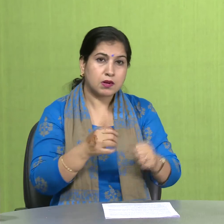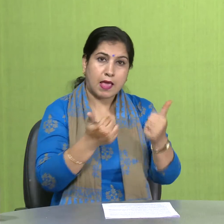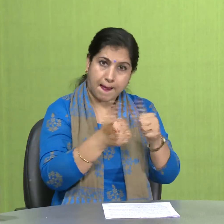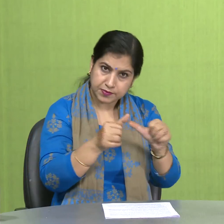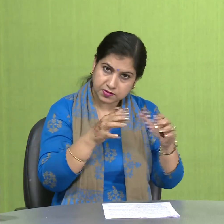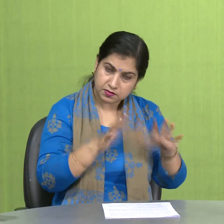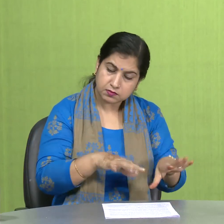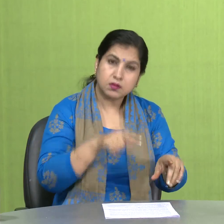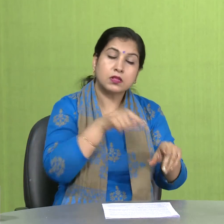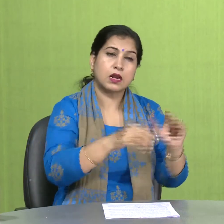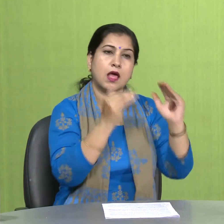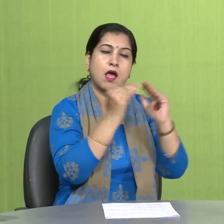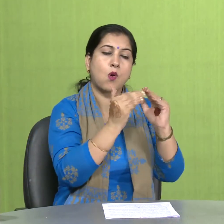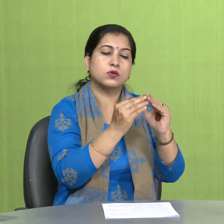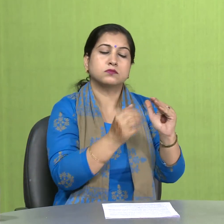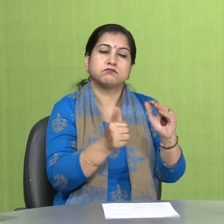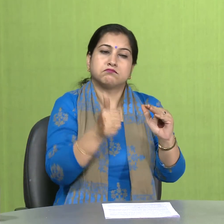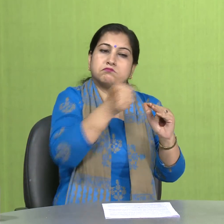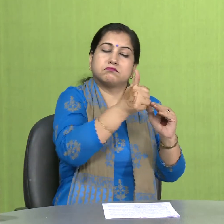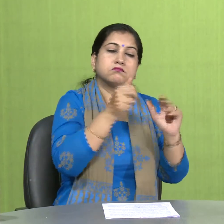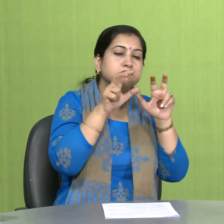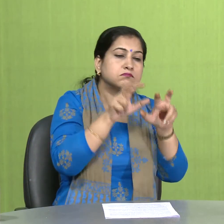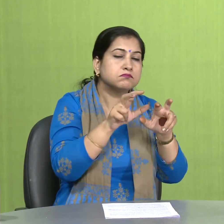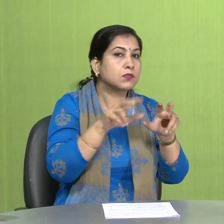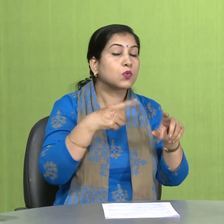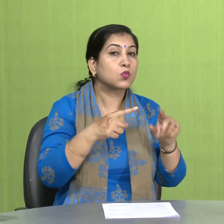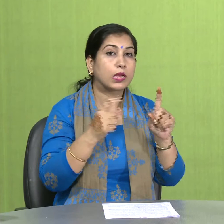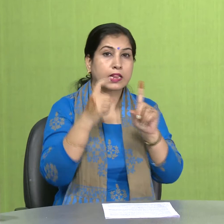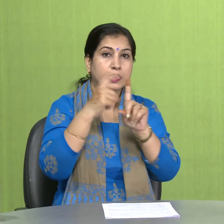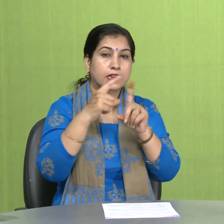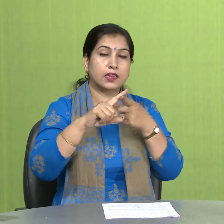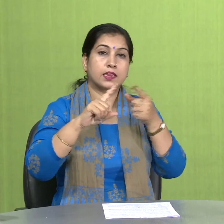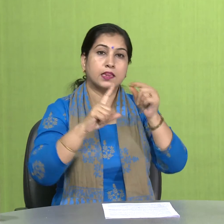the House is presided over by the Deputy Chairman.